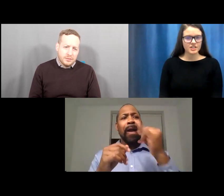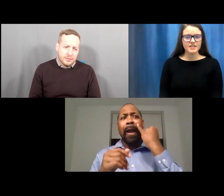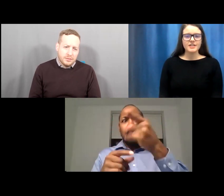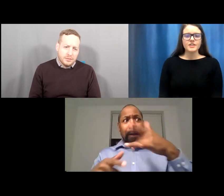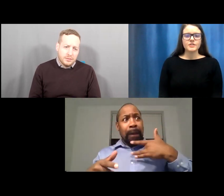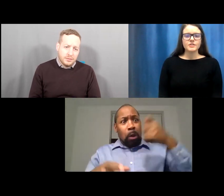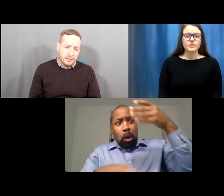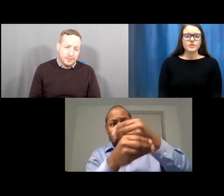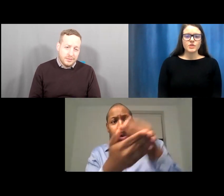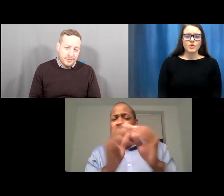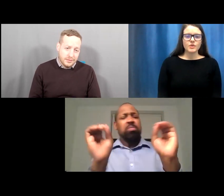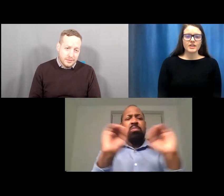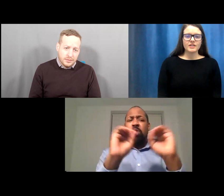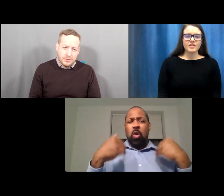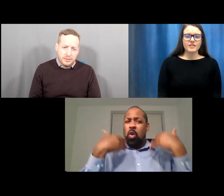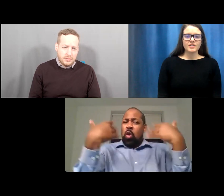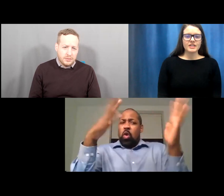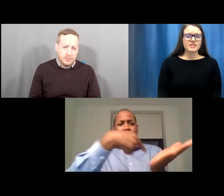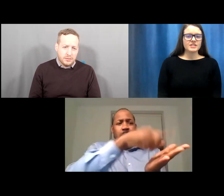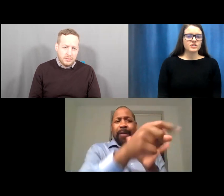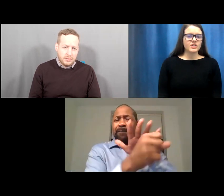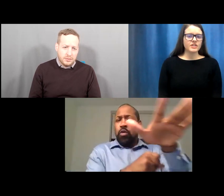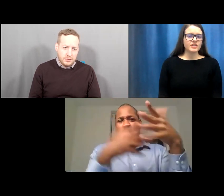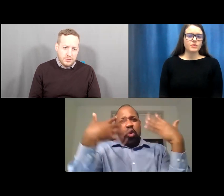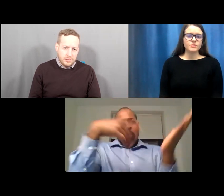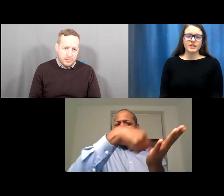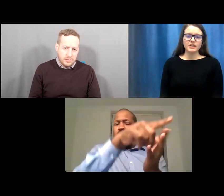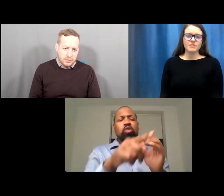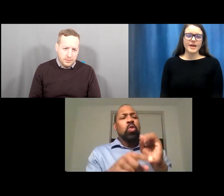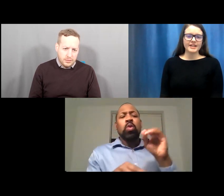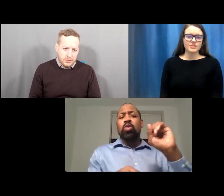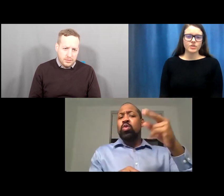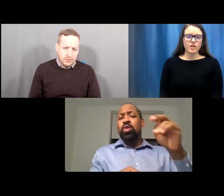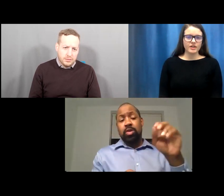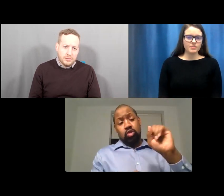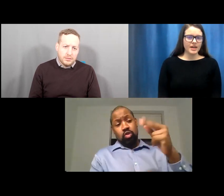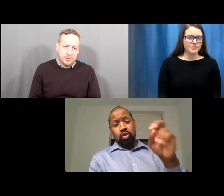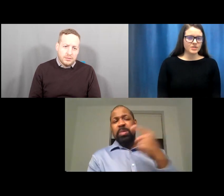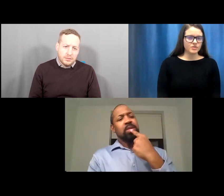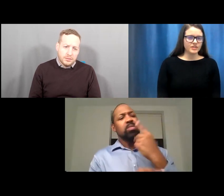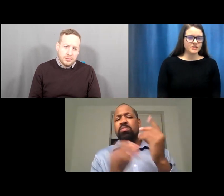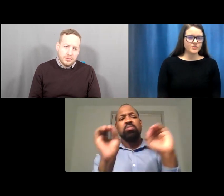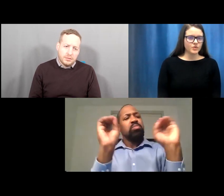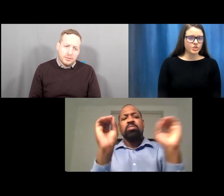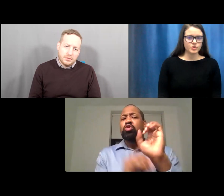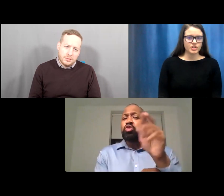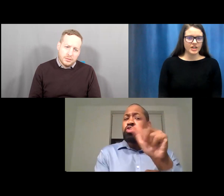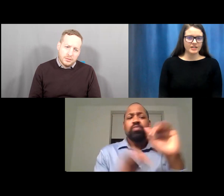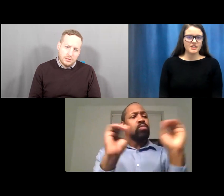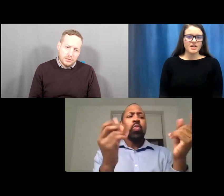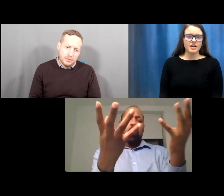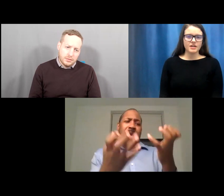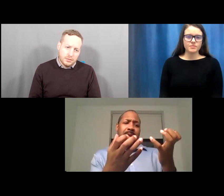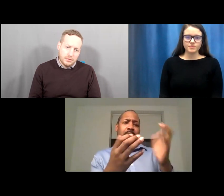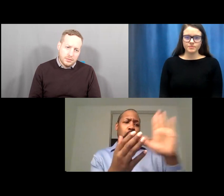finished. So there's nothing that would be impacted regarding payment or funds to Shane.